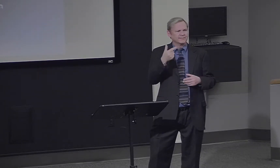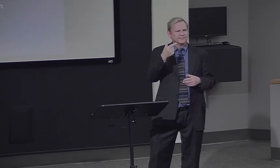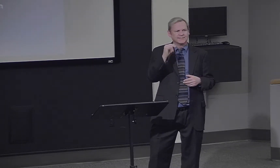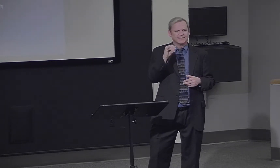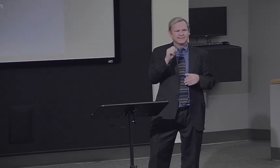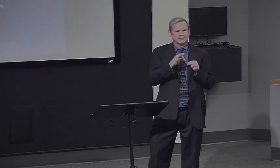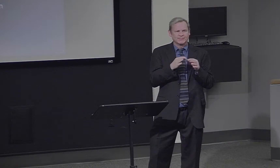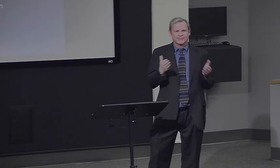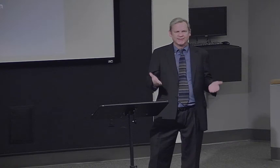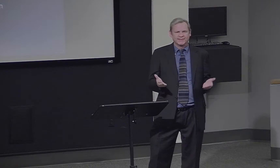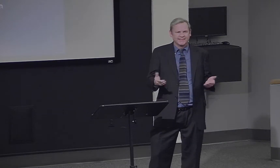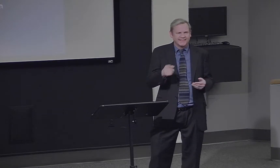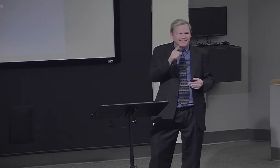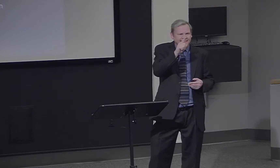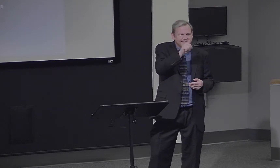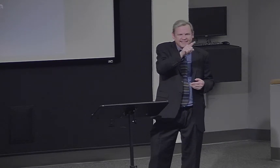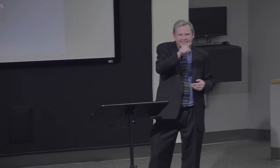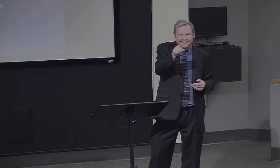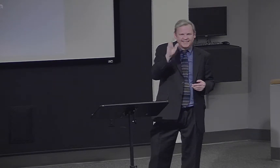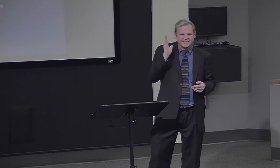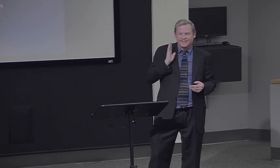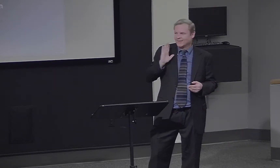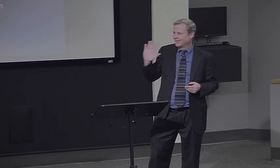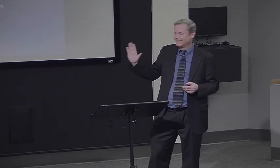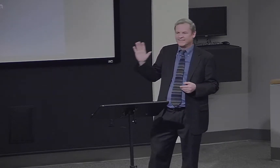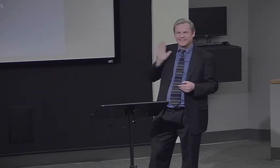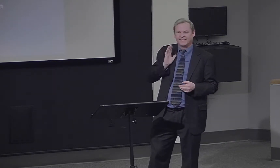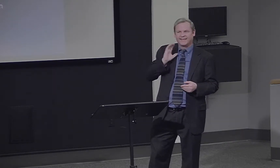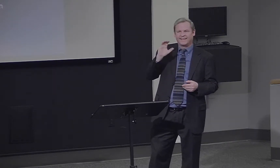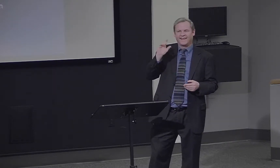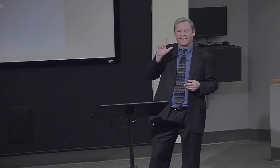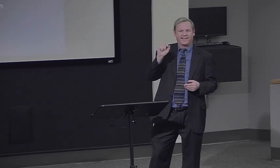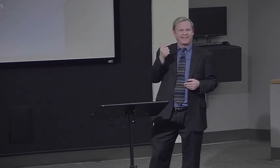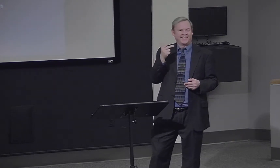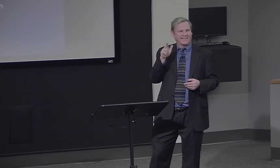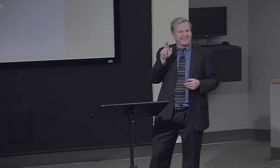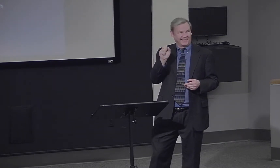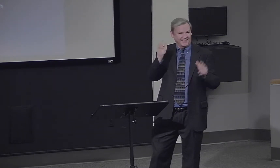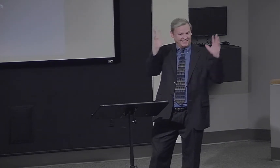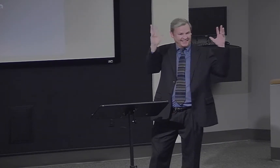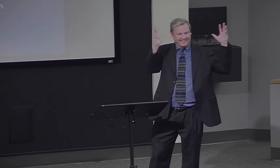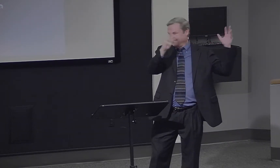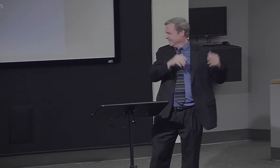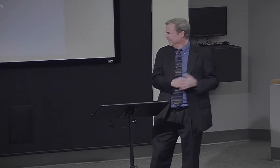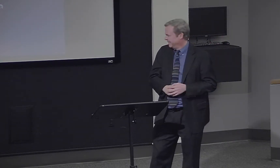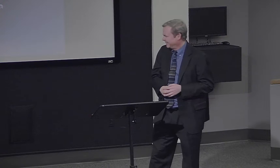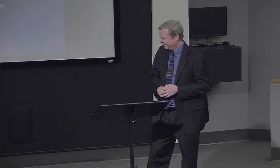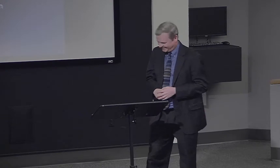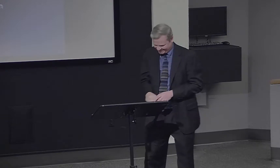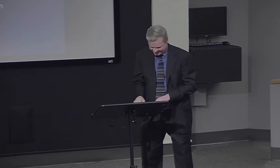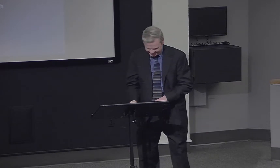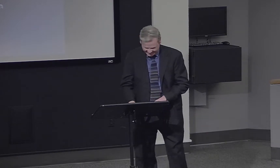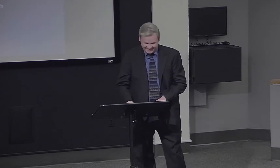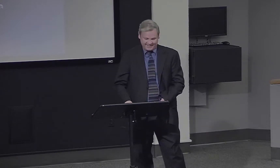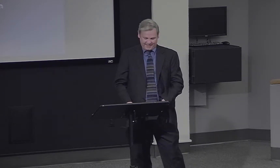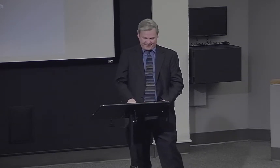She has been full-time staff at Gallaudet Interpreting Service, and we notice many GIS staff members